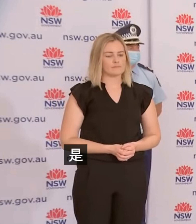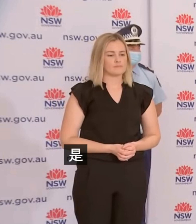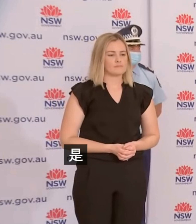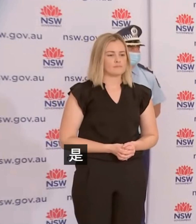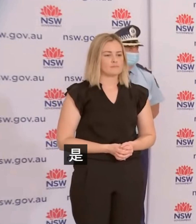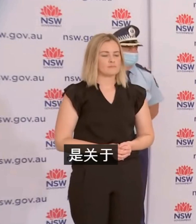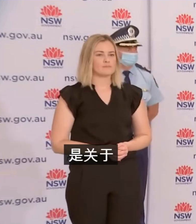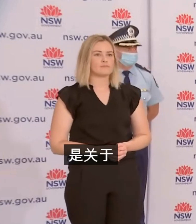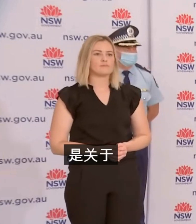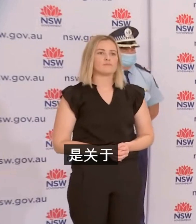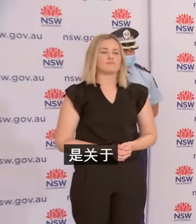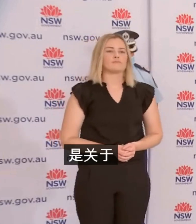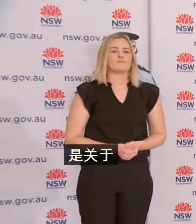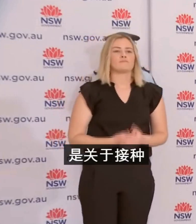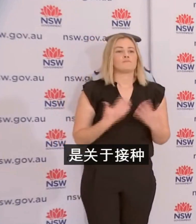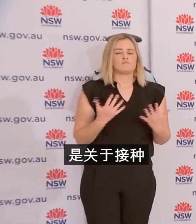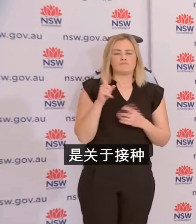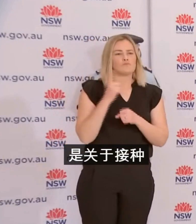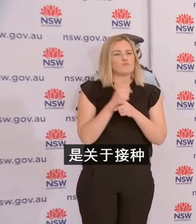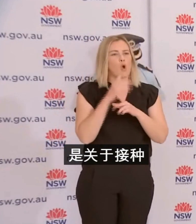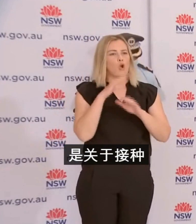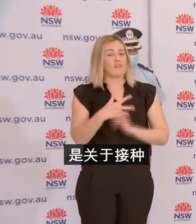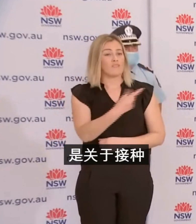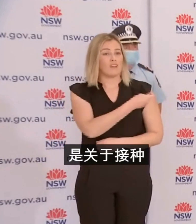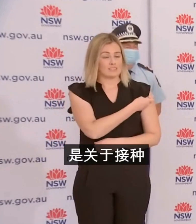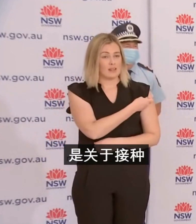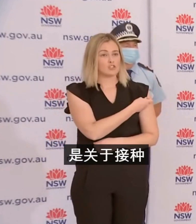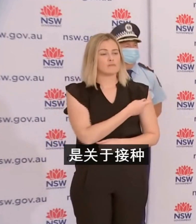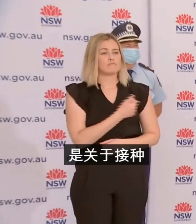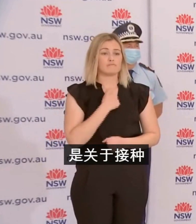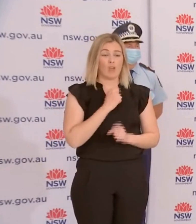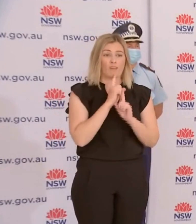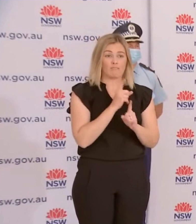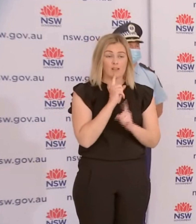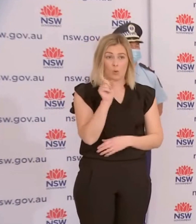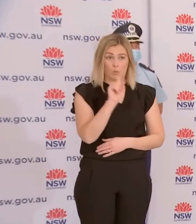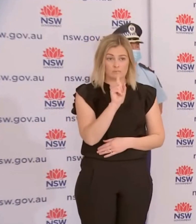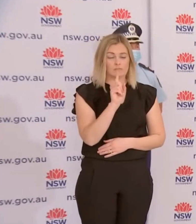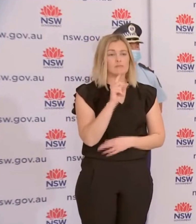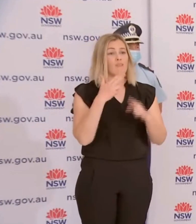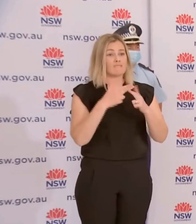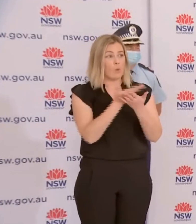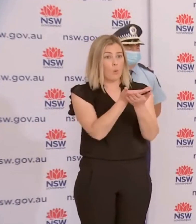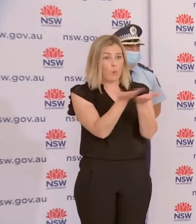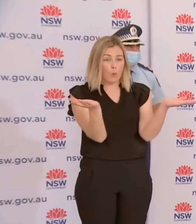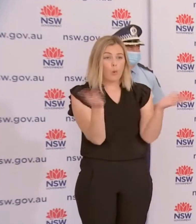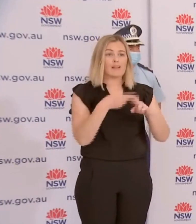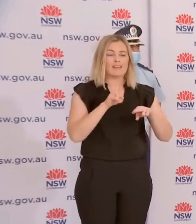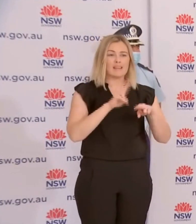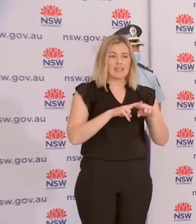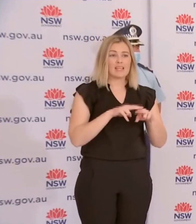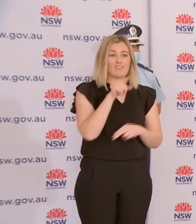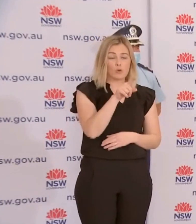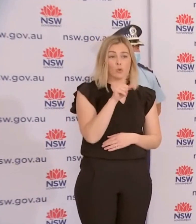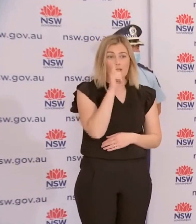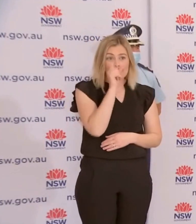that? So in relation to vaccination, clearly the advice is for all in our community who are eligible